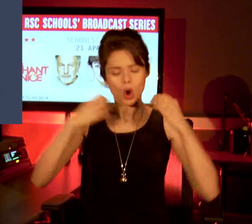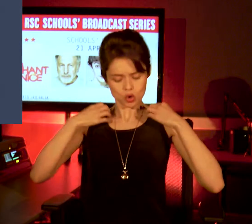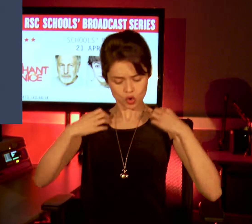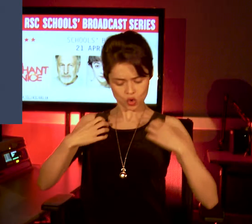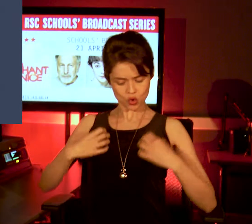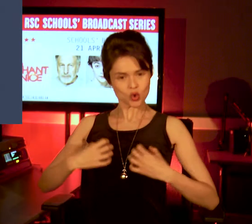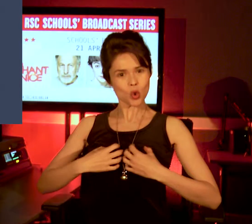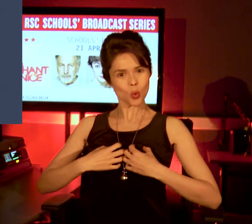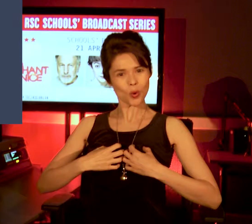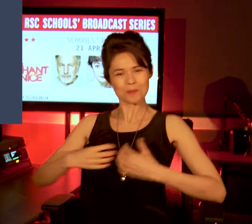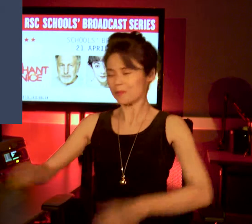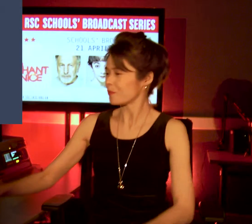Duke, and her sign name.